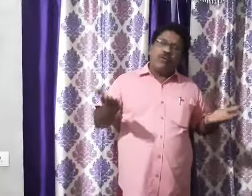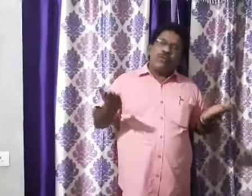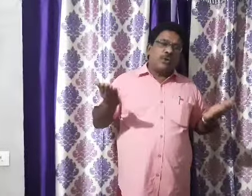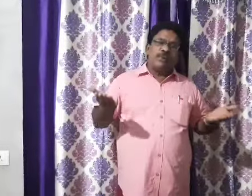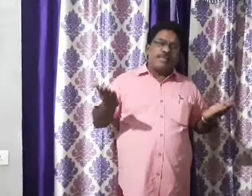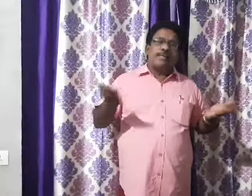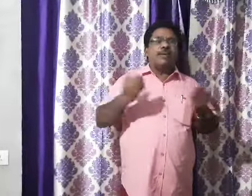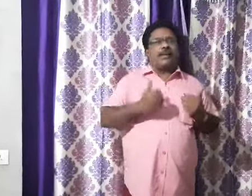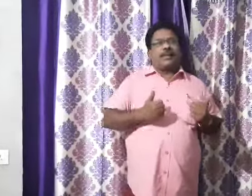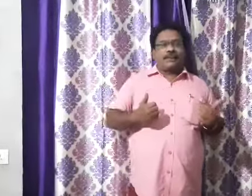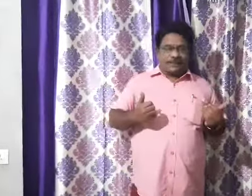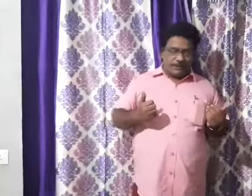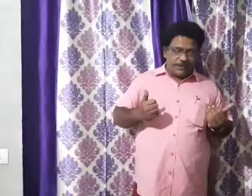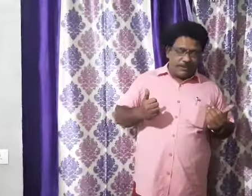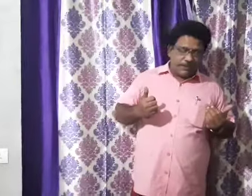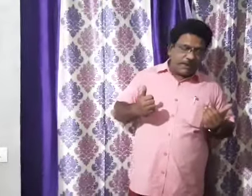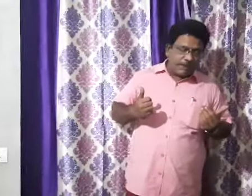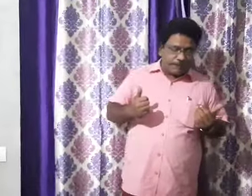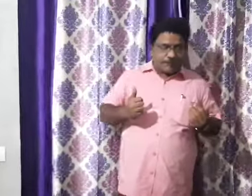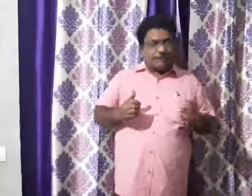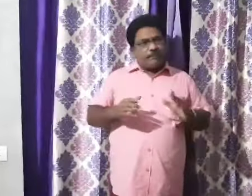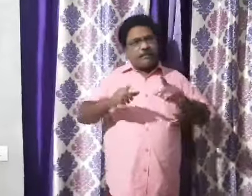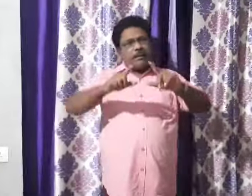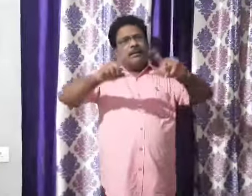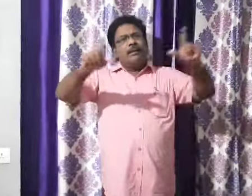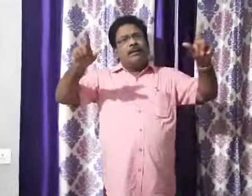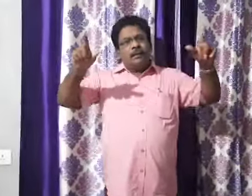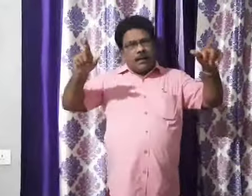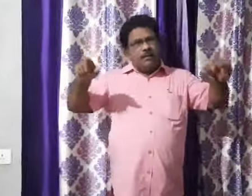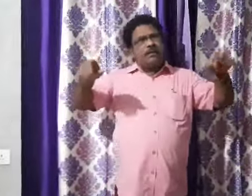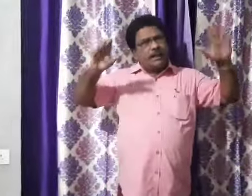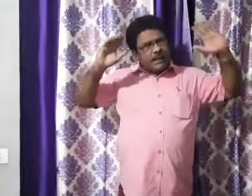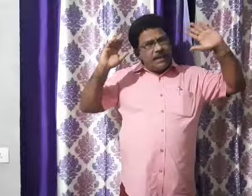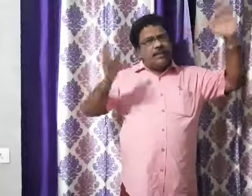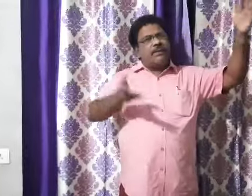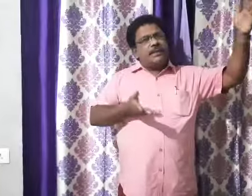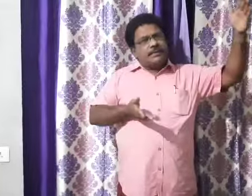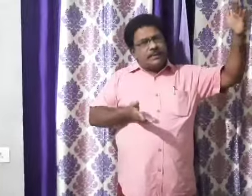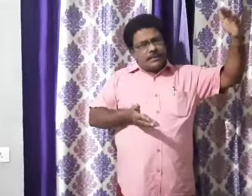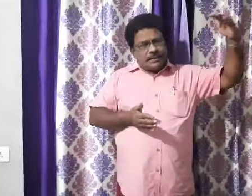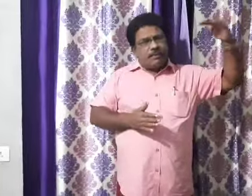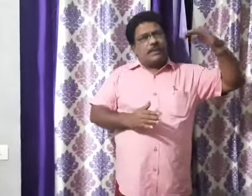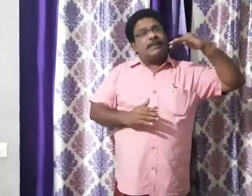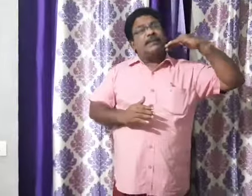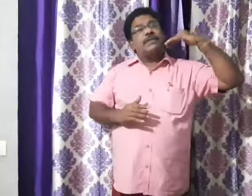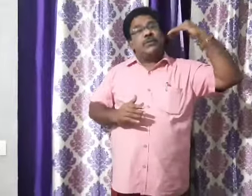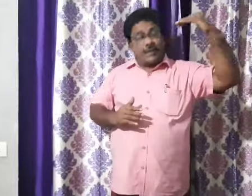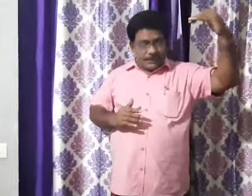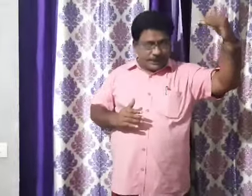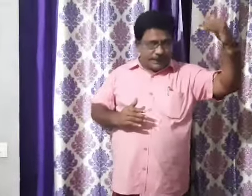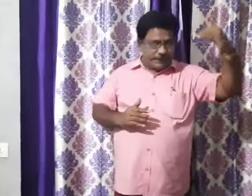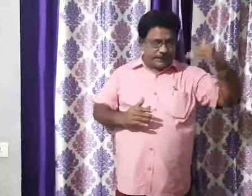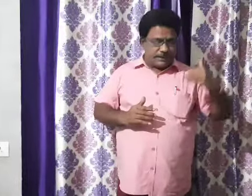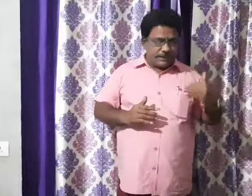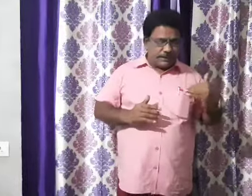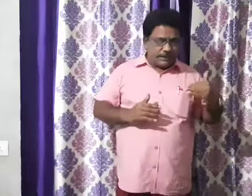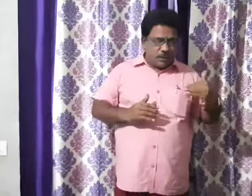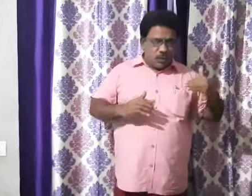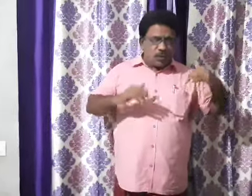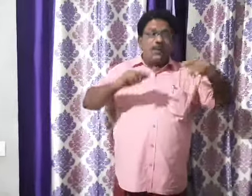gross domestic products. Okay. Now, again we have discussed what are the historical changes occurred